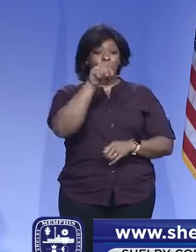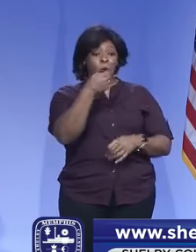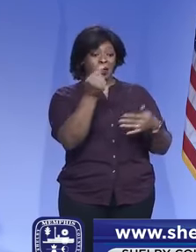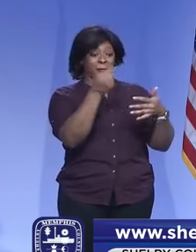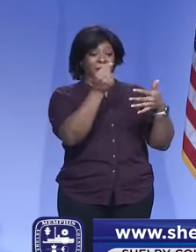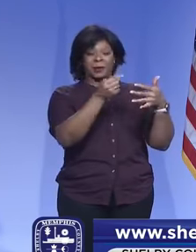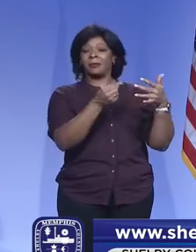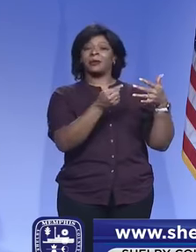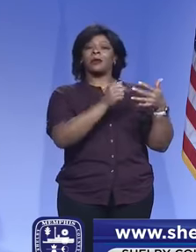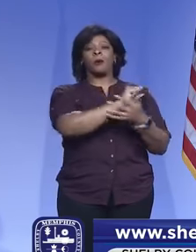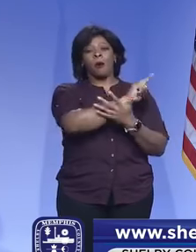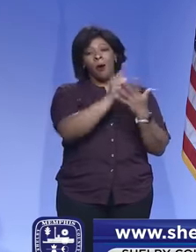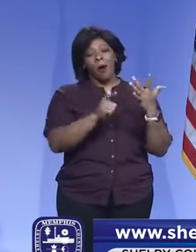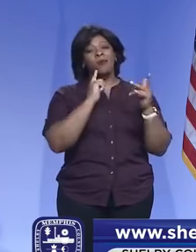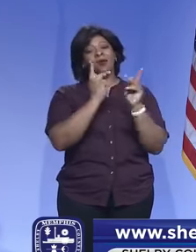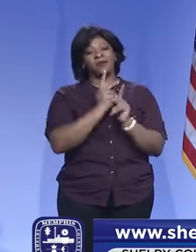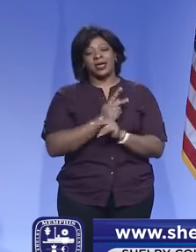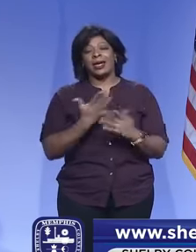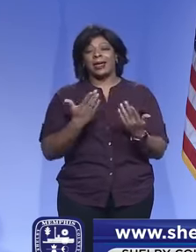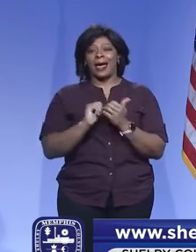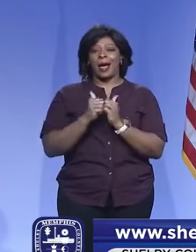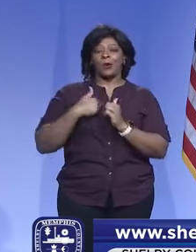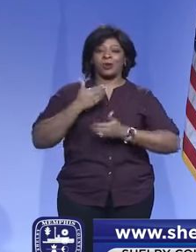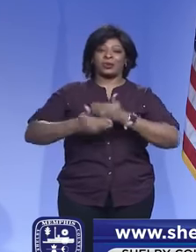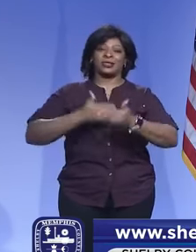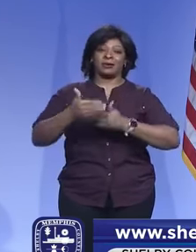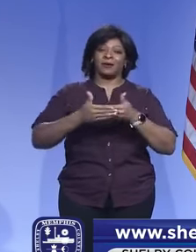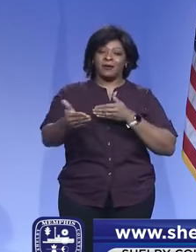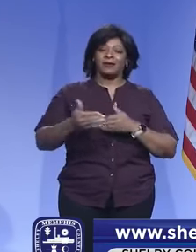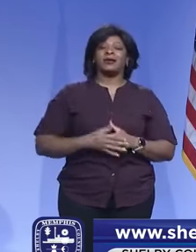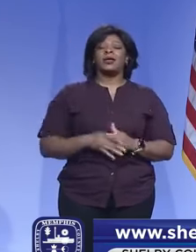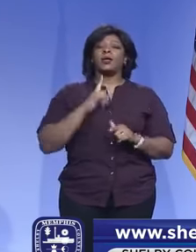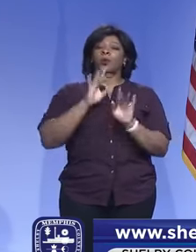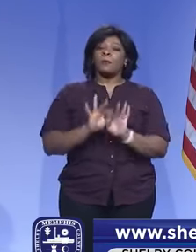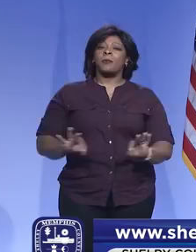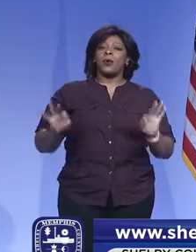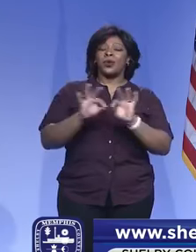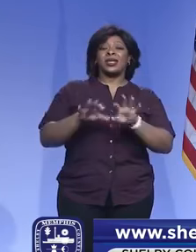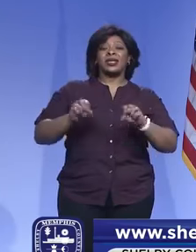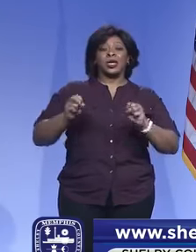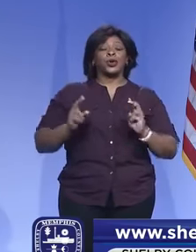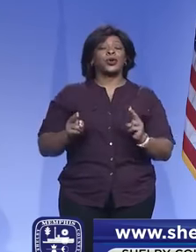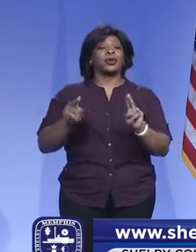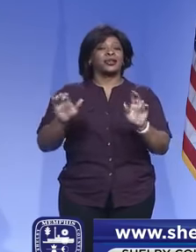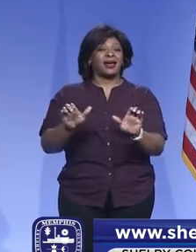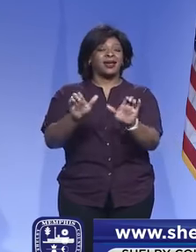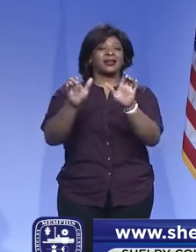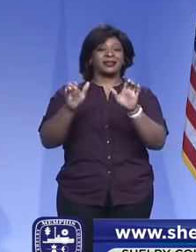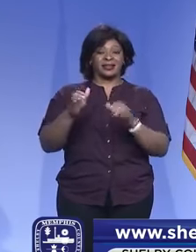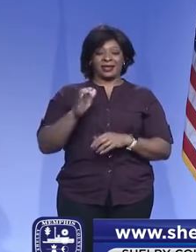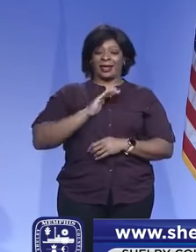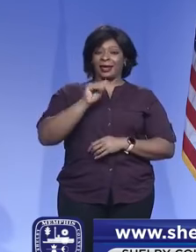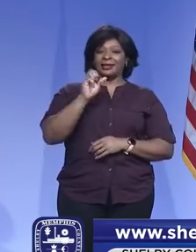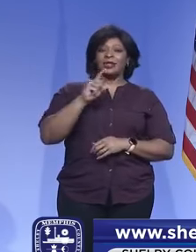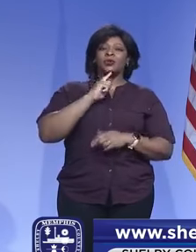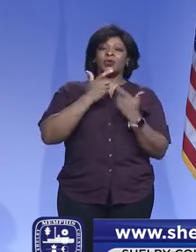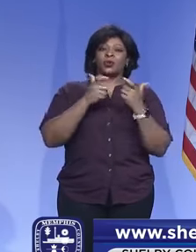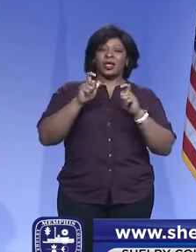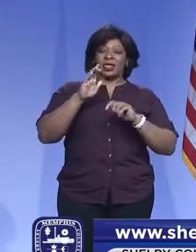to make a decision. So we have talked about the importance of taking urgent action if our cases are greater